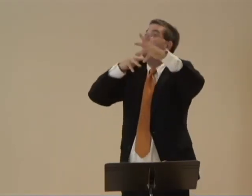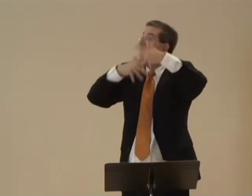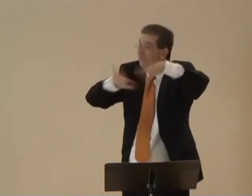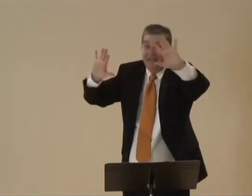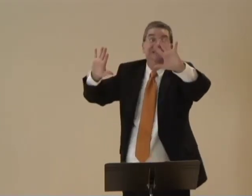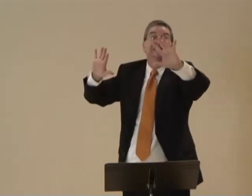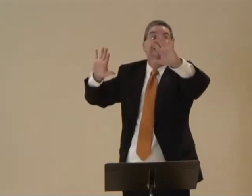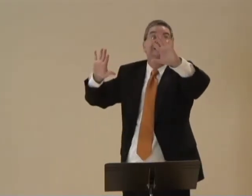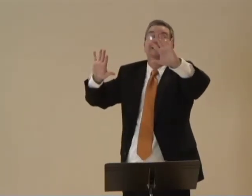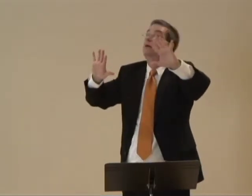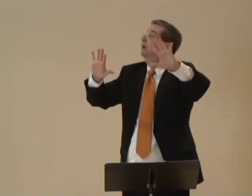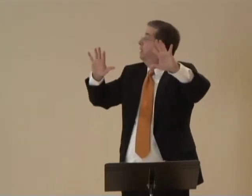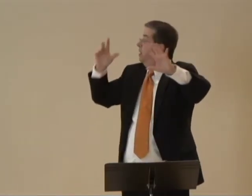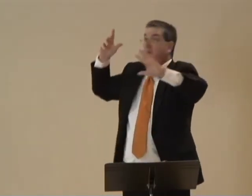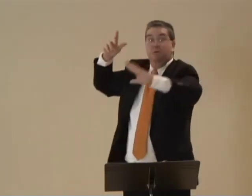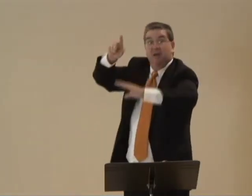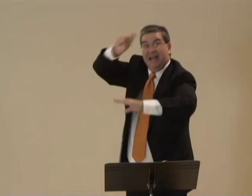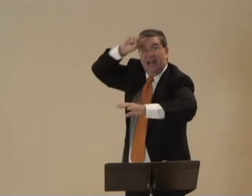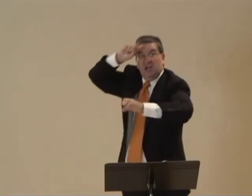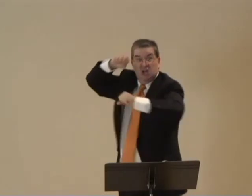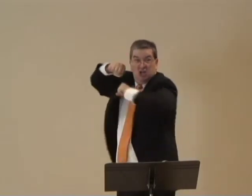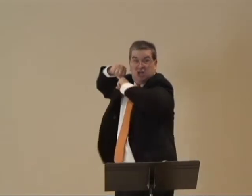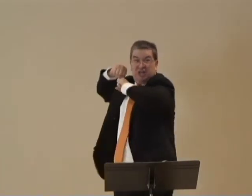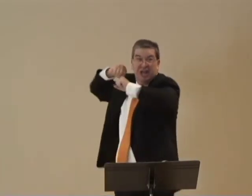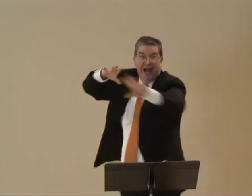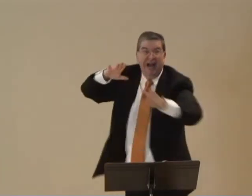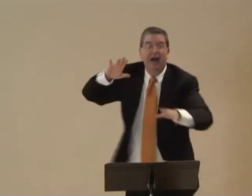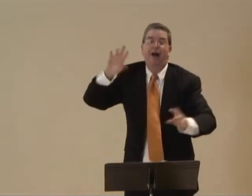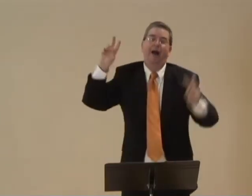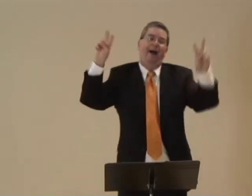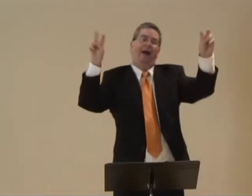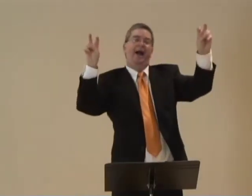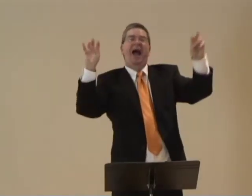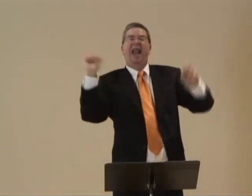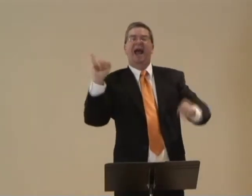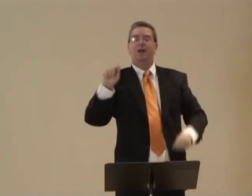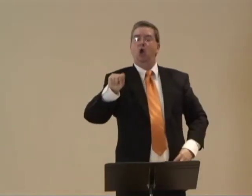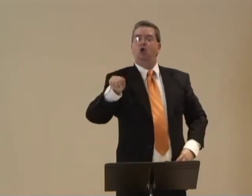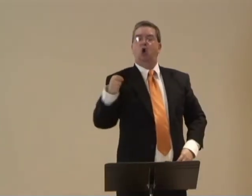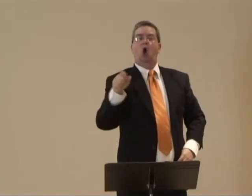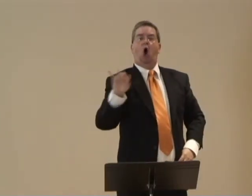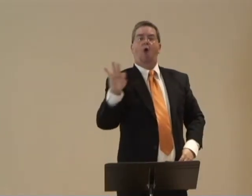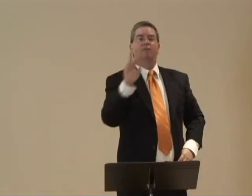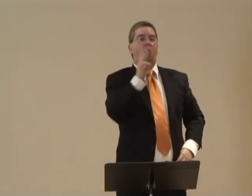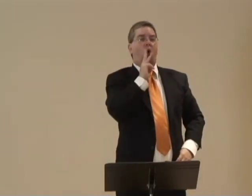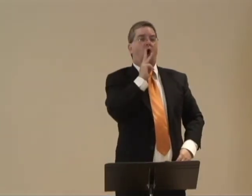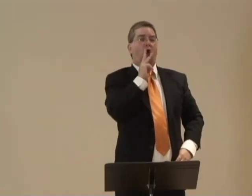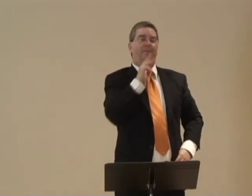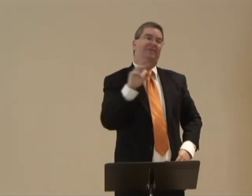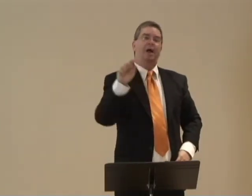through. And after they had passed through the Red Sea, the Egyptians